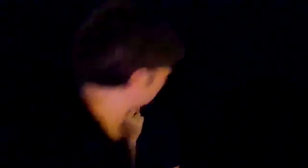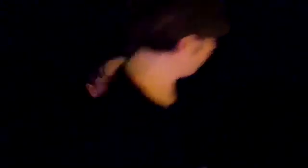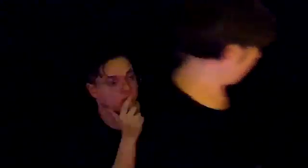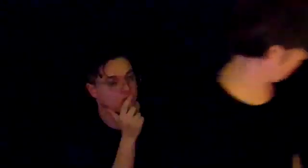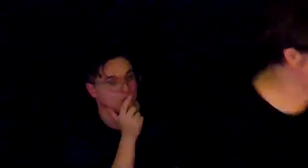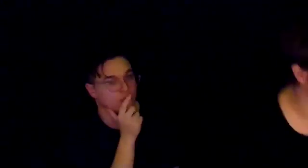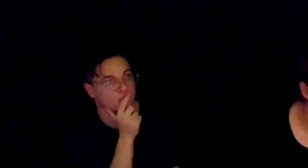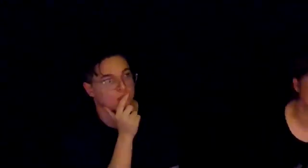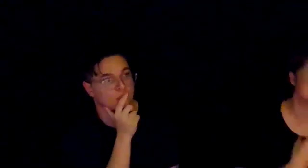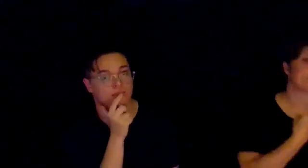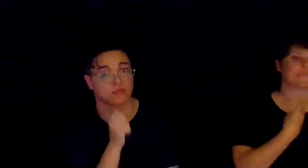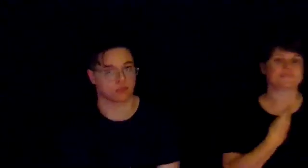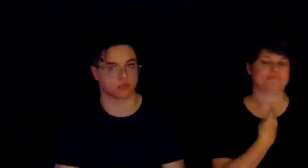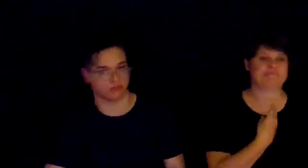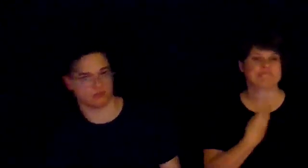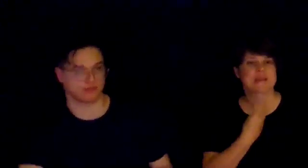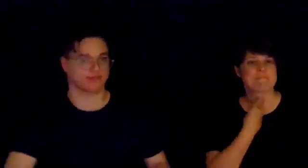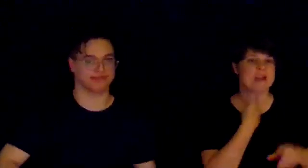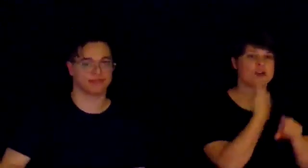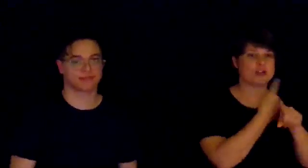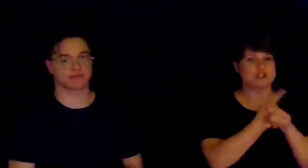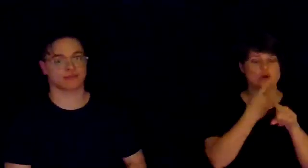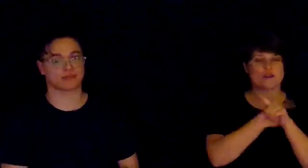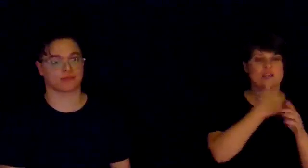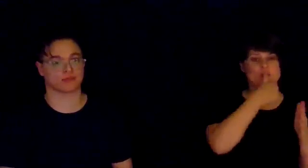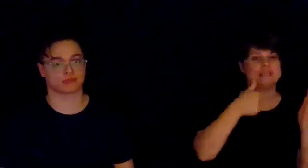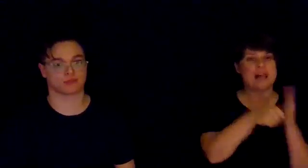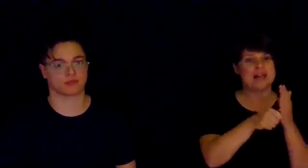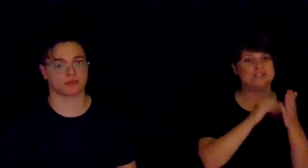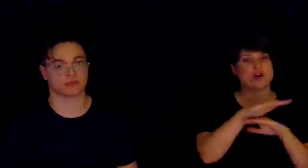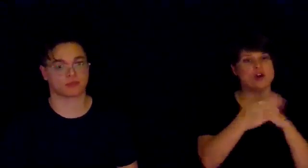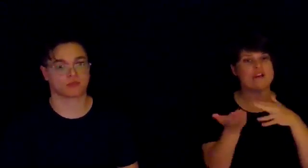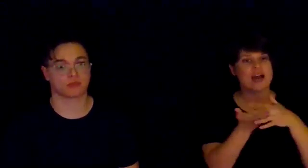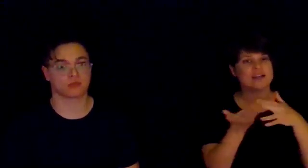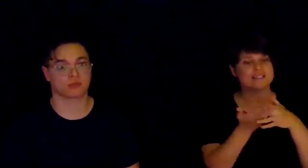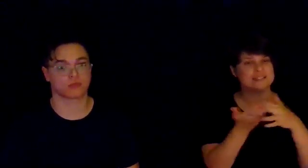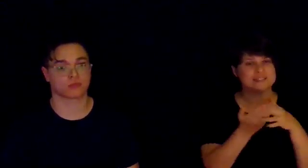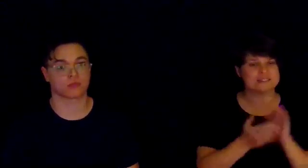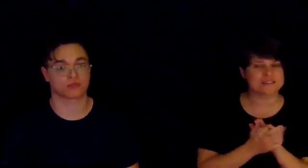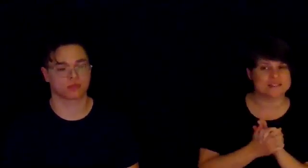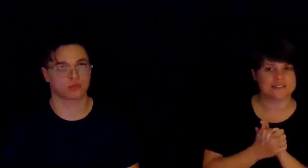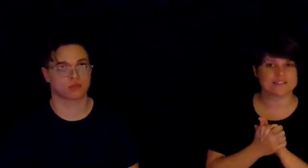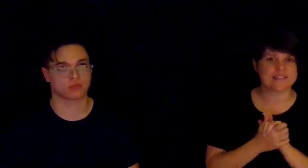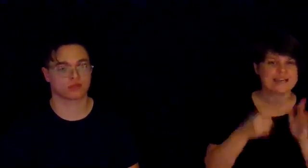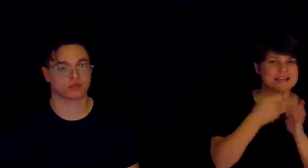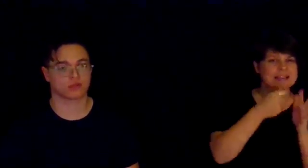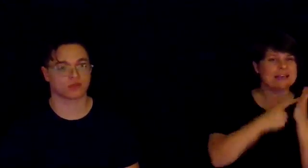requesting access. Or Craig, can you unmute Karen to explain?